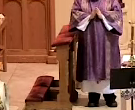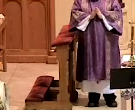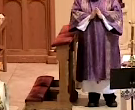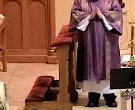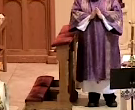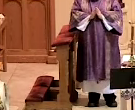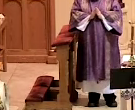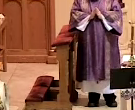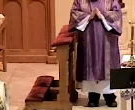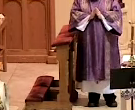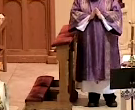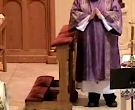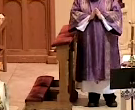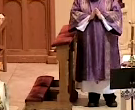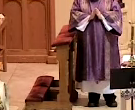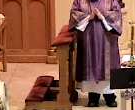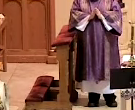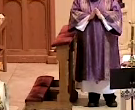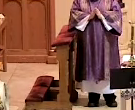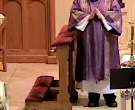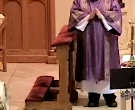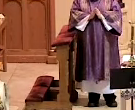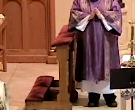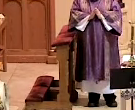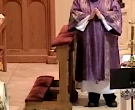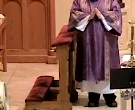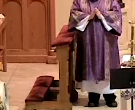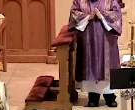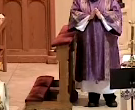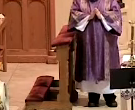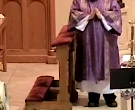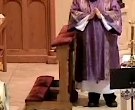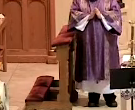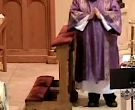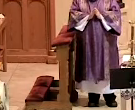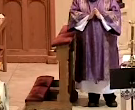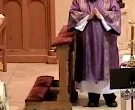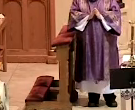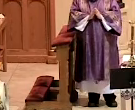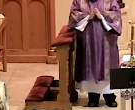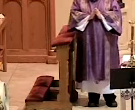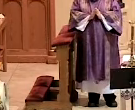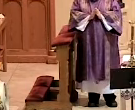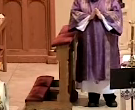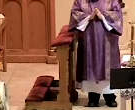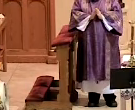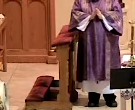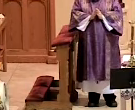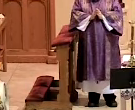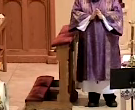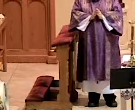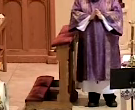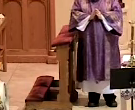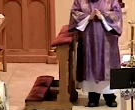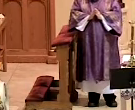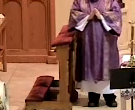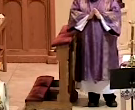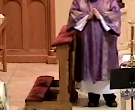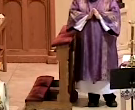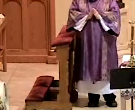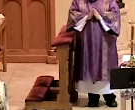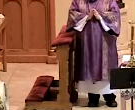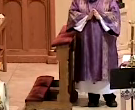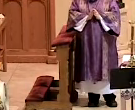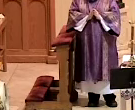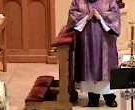decreed, "This my body take and eat, heavenly